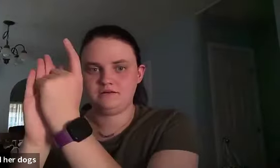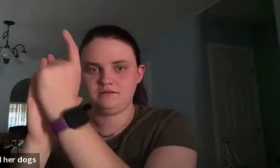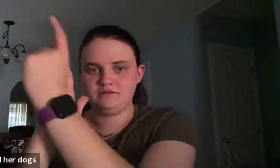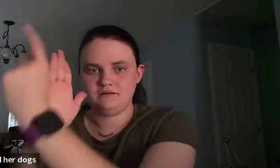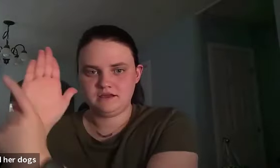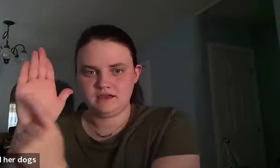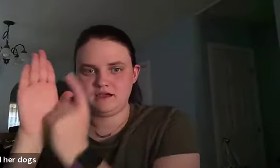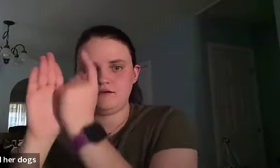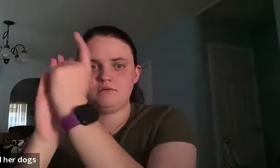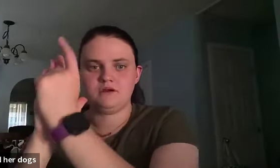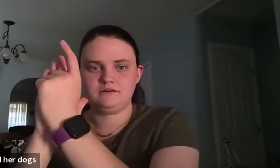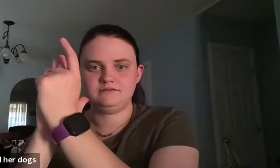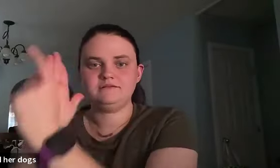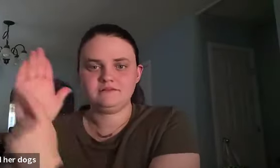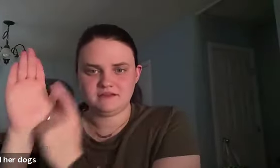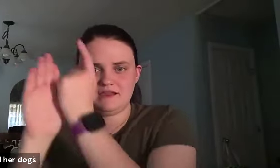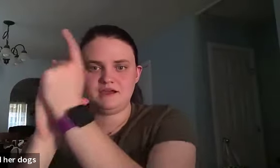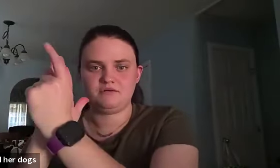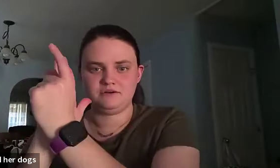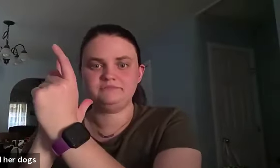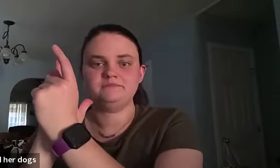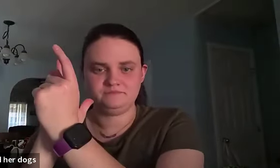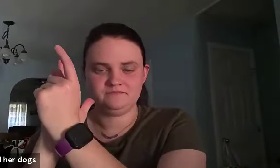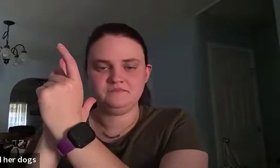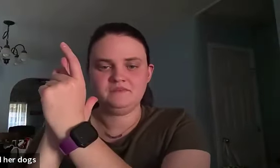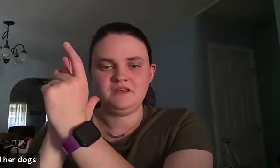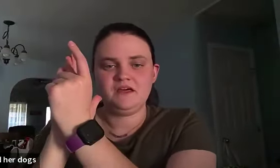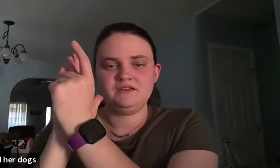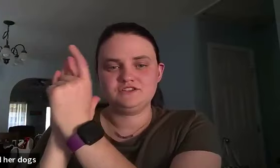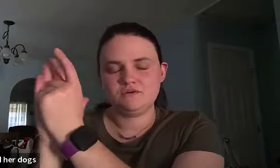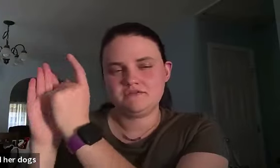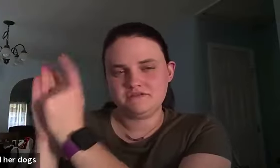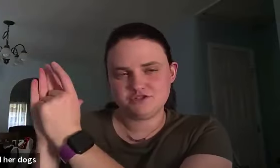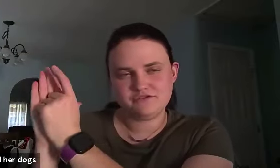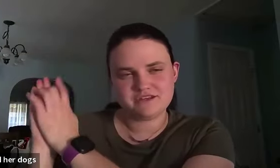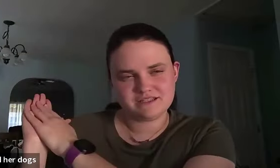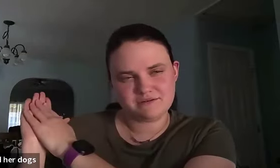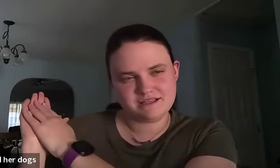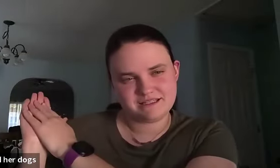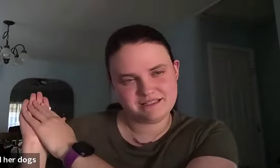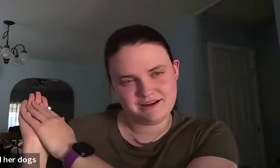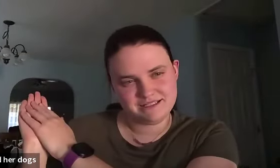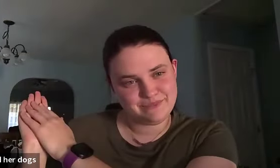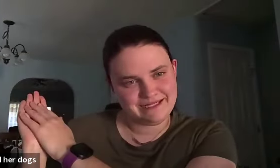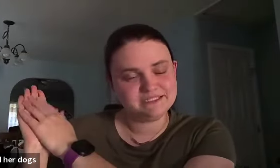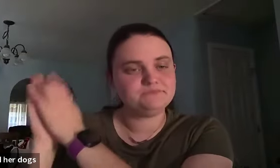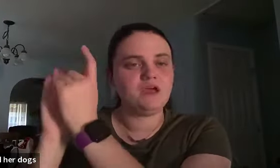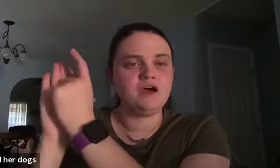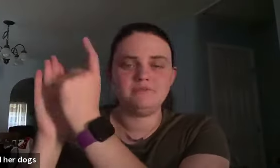hour, hour, hour. So the visual for this, because I realized I did not explain it,